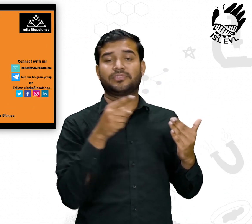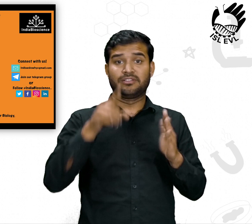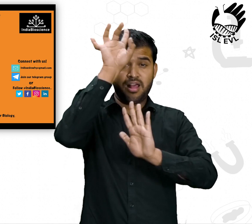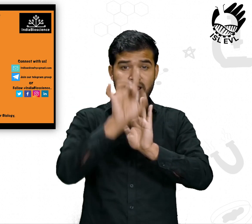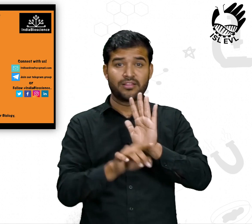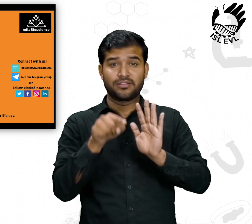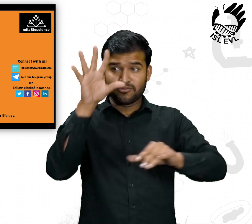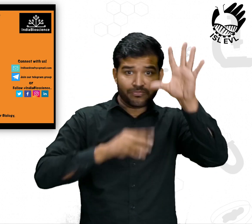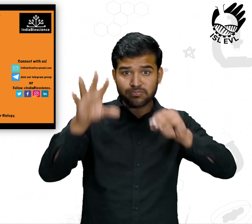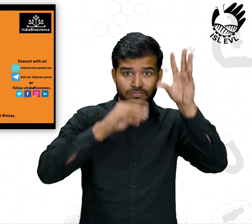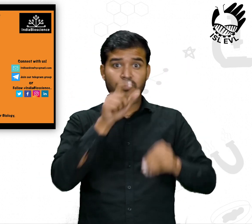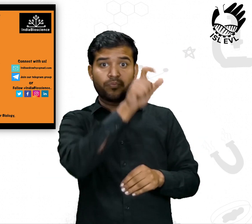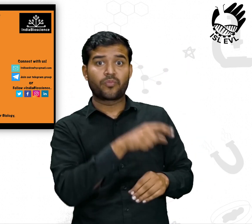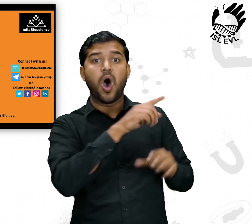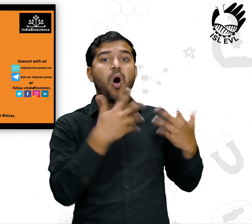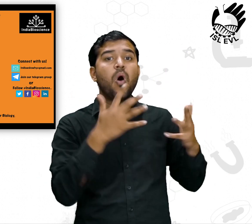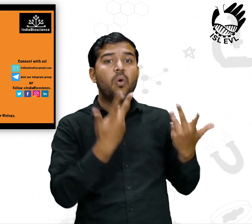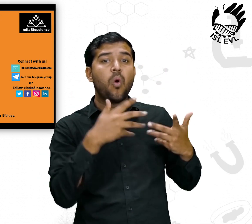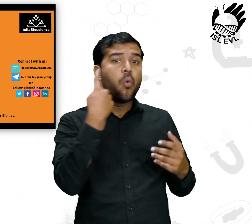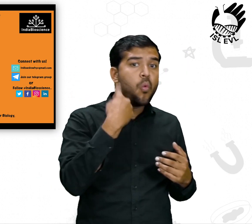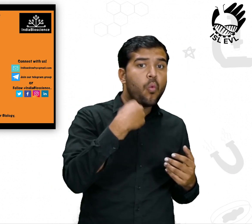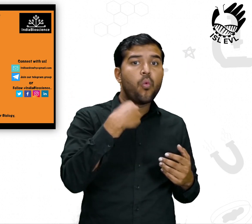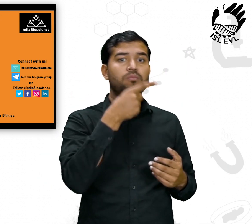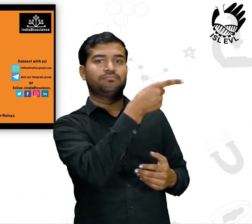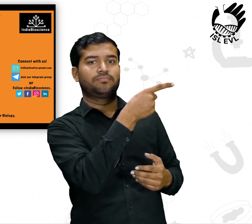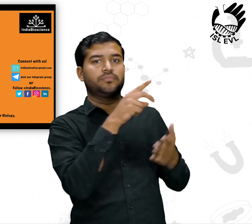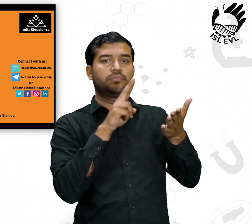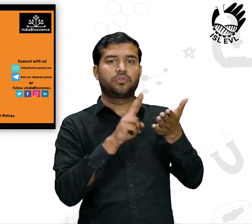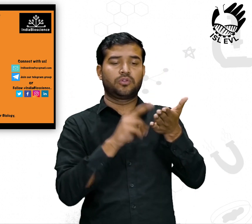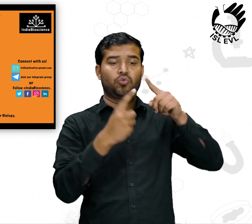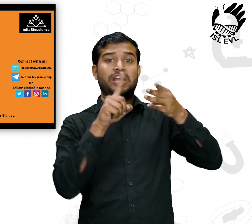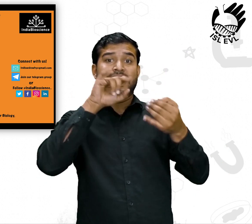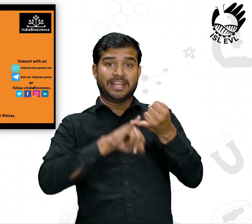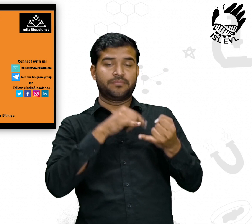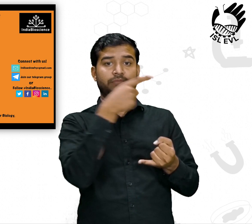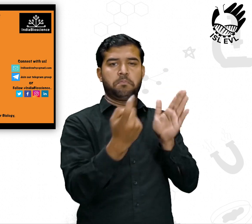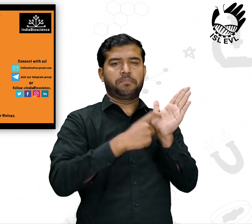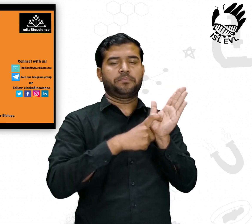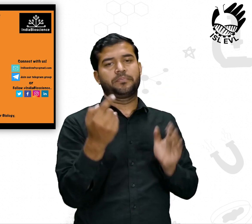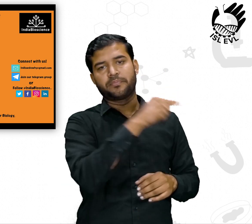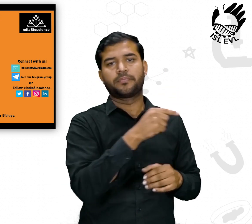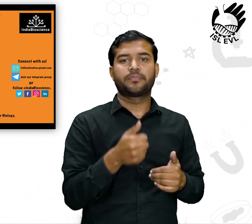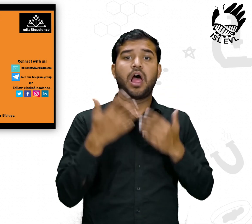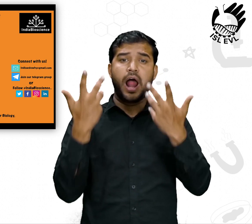today's scientist, check out their profile. The link is in the show notes. If you have any questions that you want us to